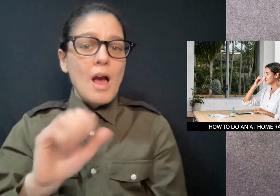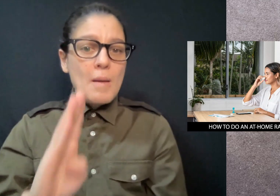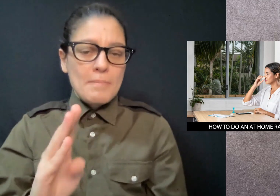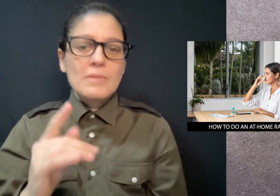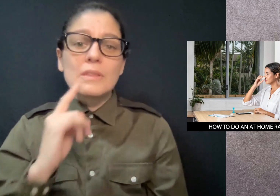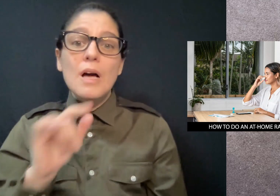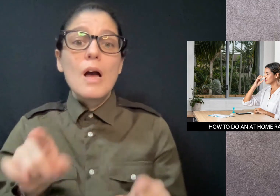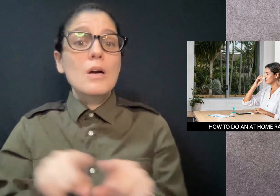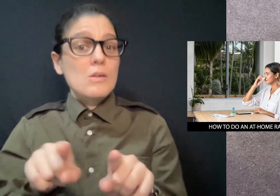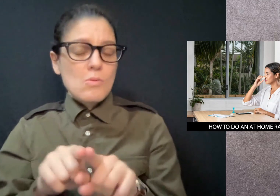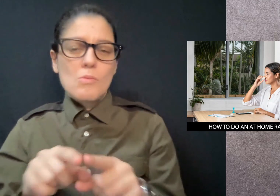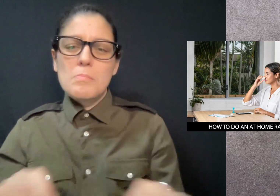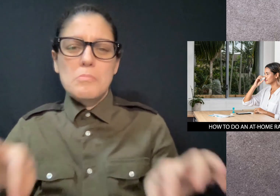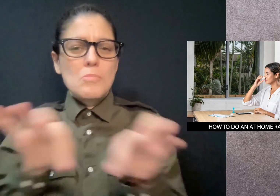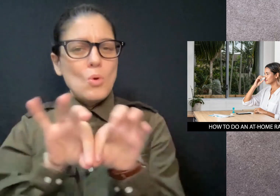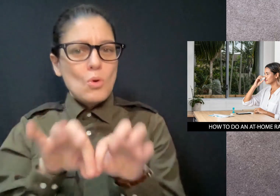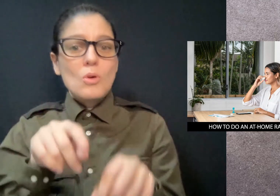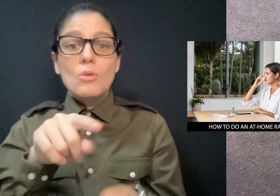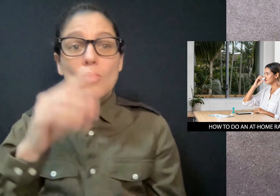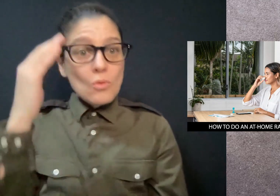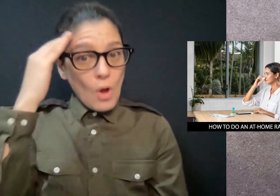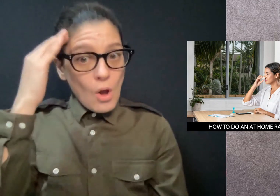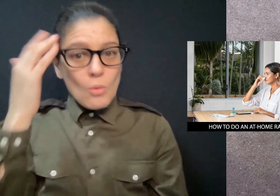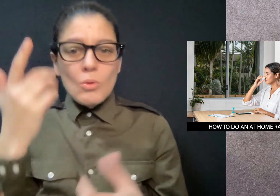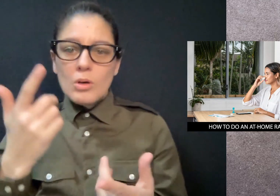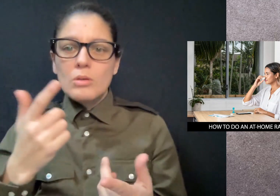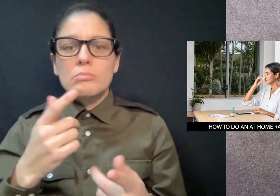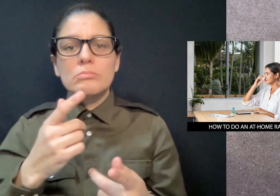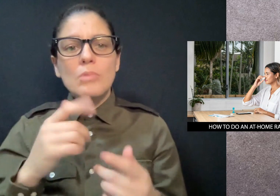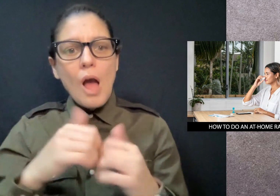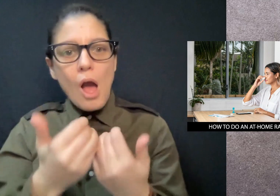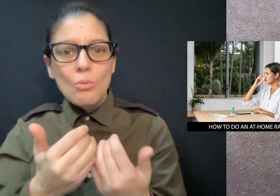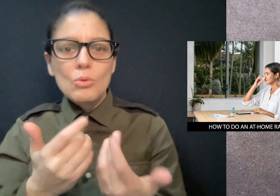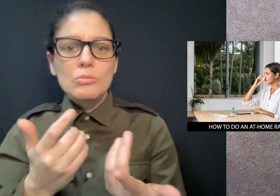Guard is now assisting in Kentucky.